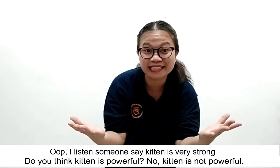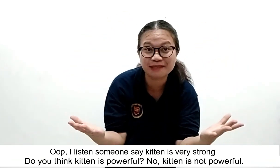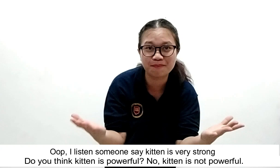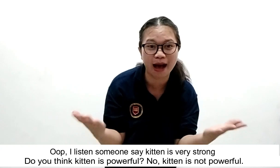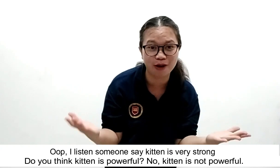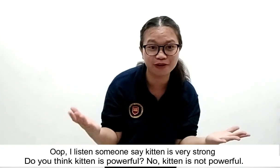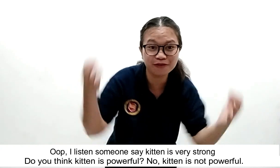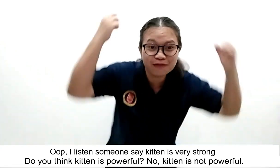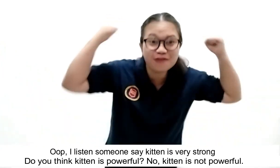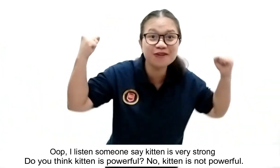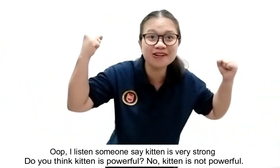is powerful?